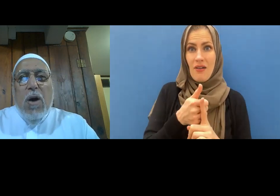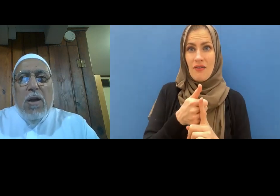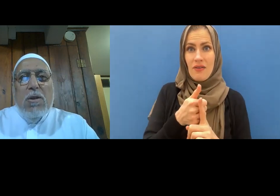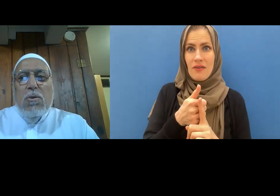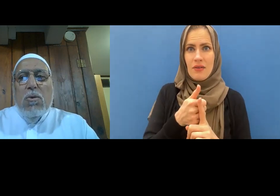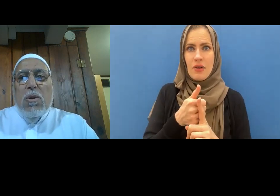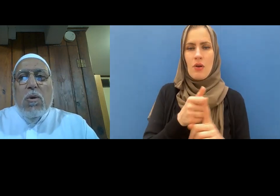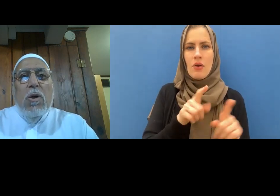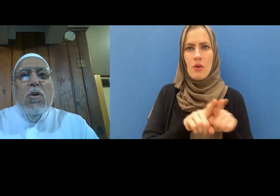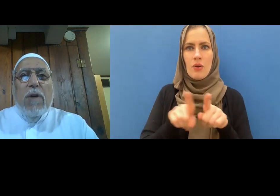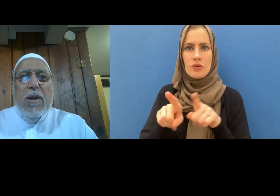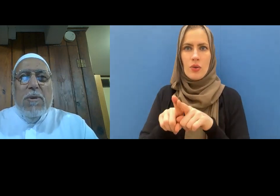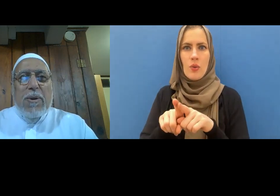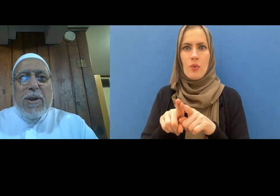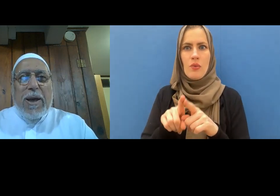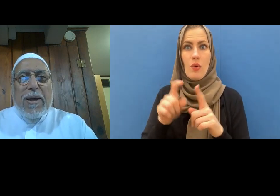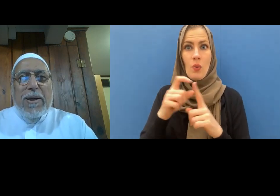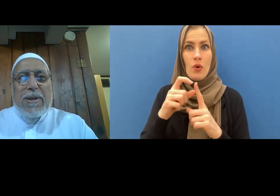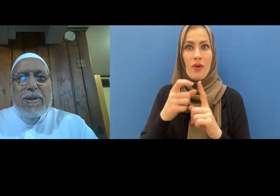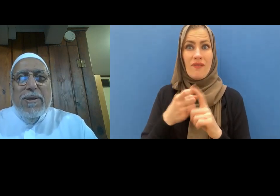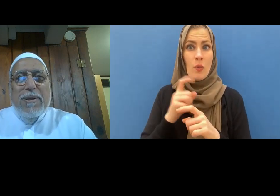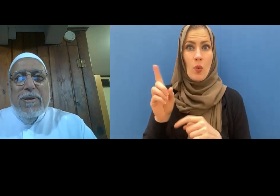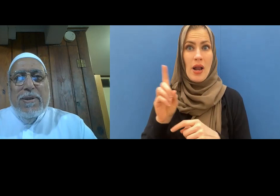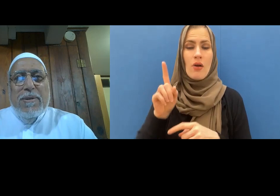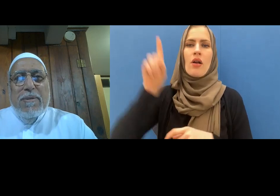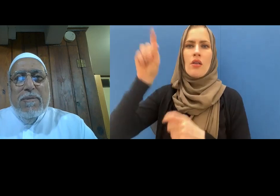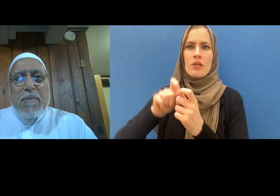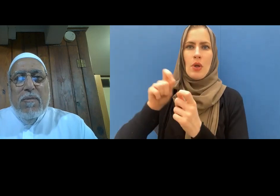is also the word of Allah subhanahu wa ta'ala.